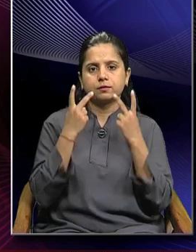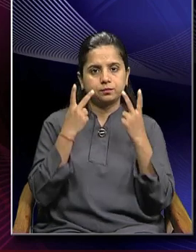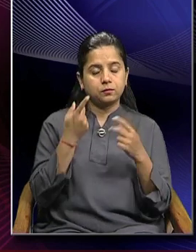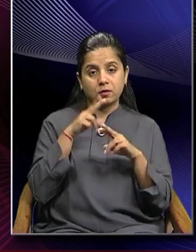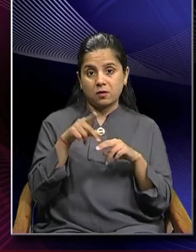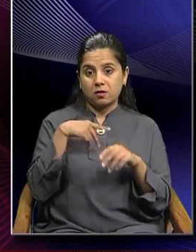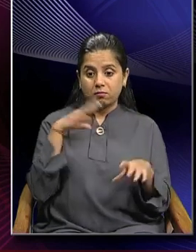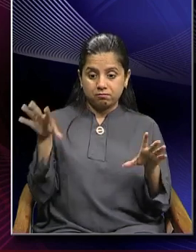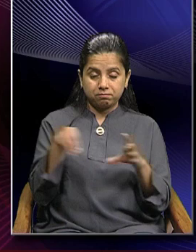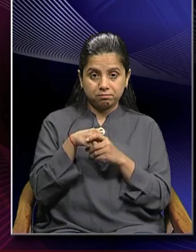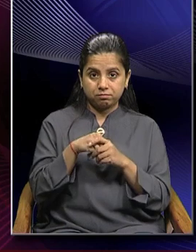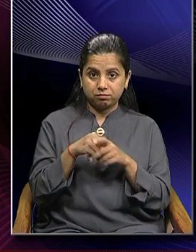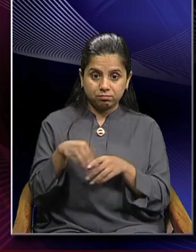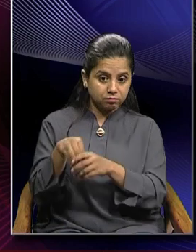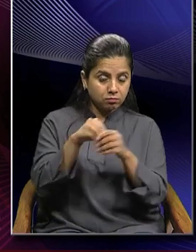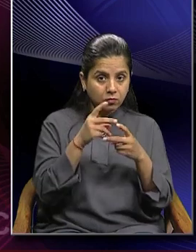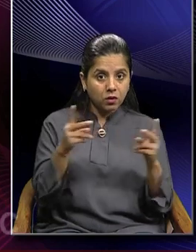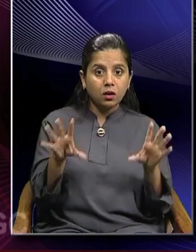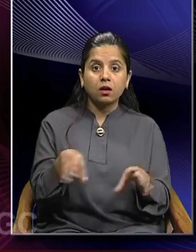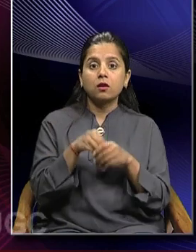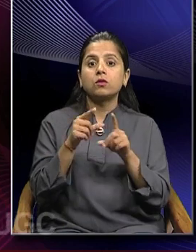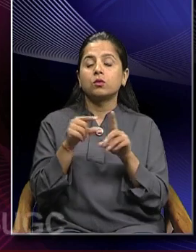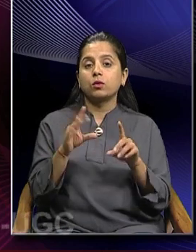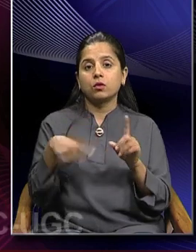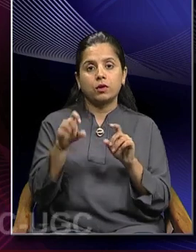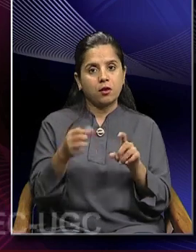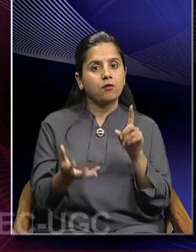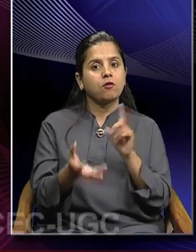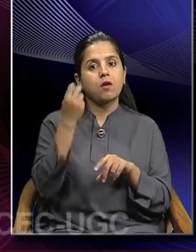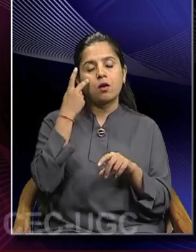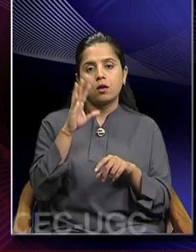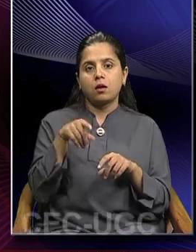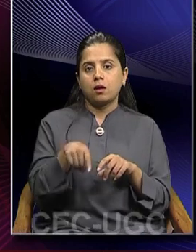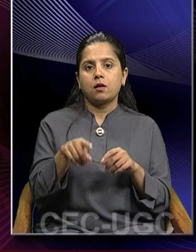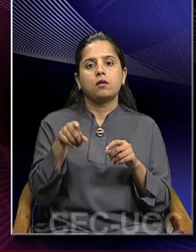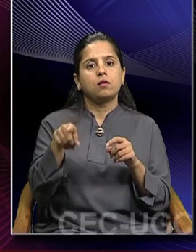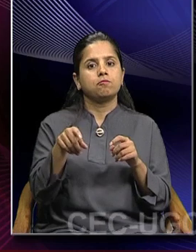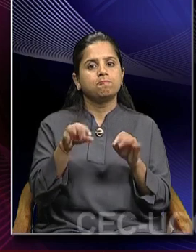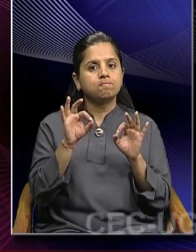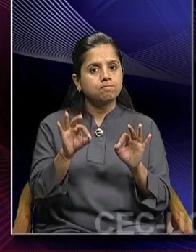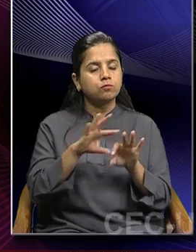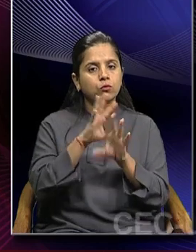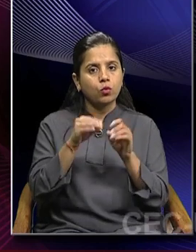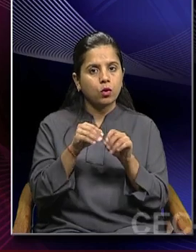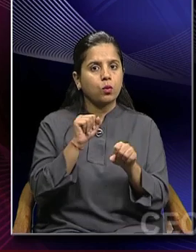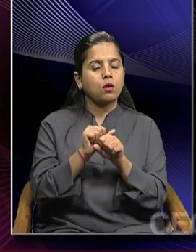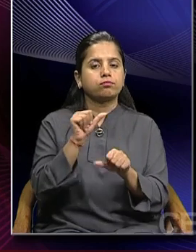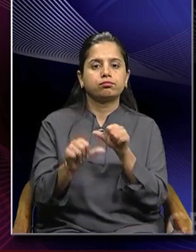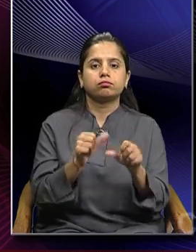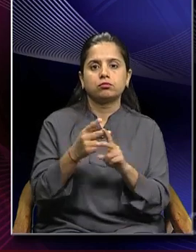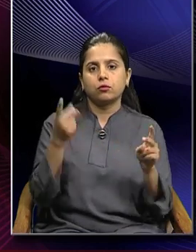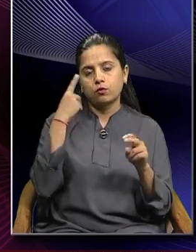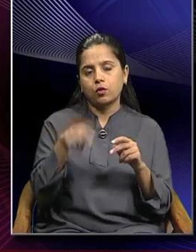we combine them together, if we club them together, we can find a very efficient and effective operational framework